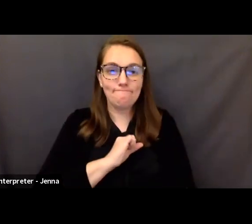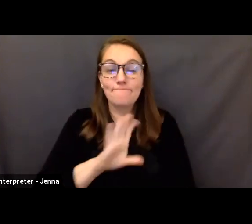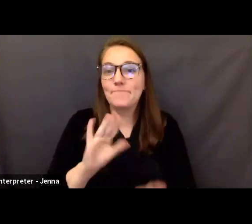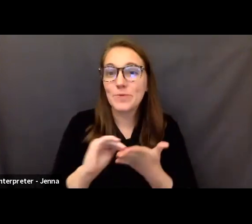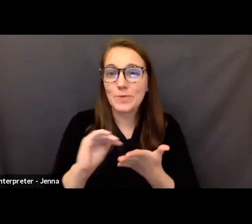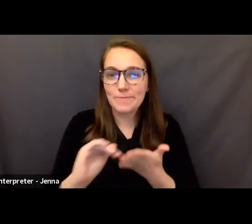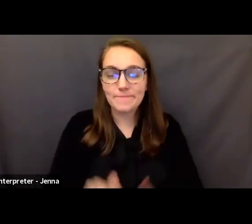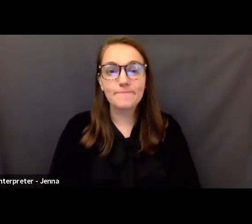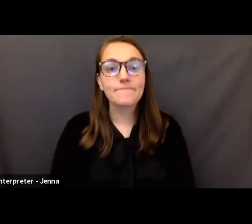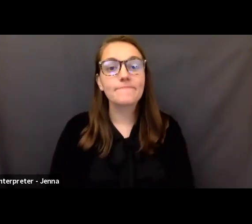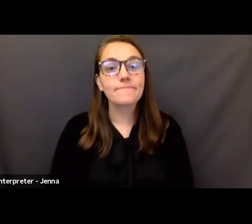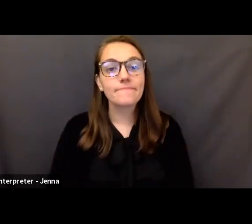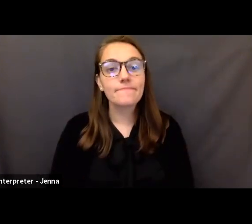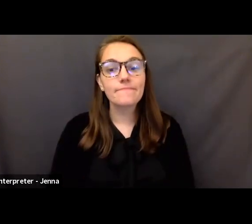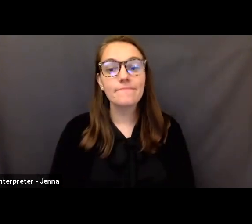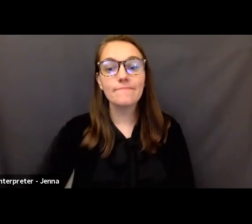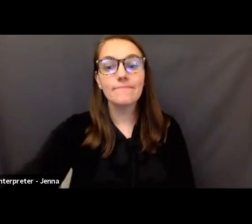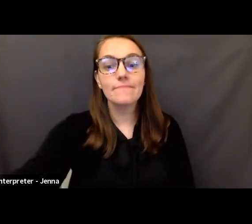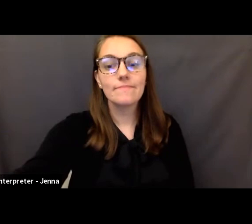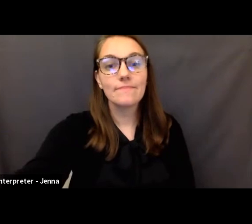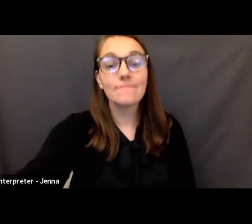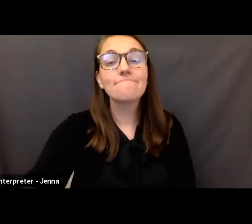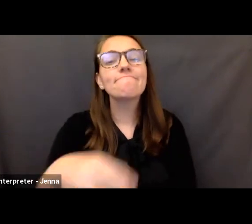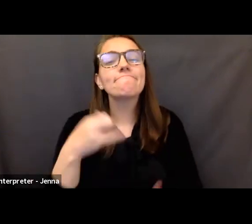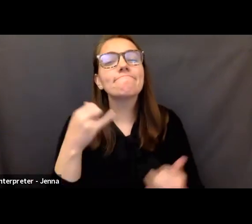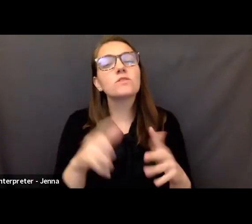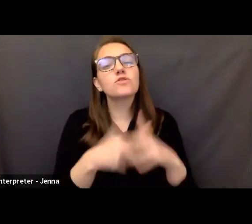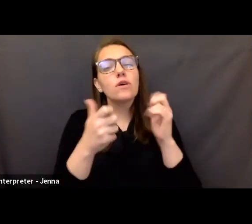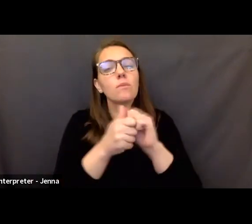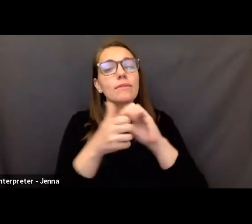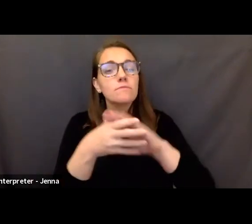Excuse me. So I want to tell you a story.